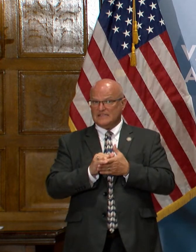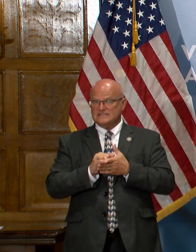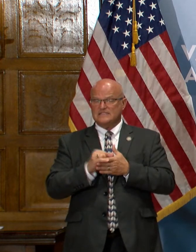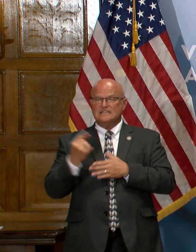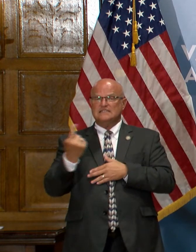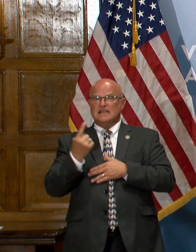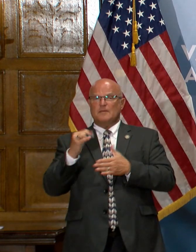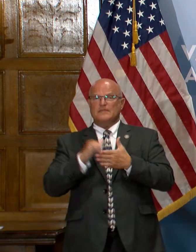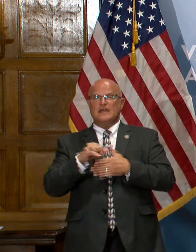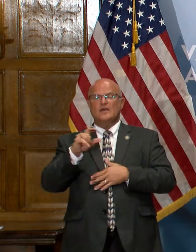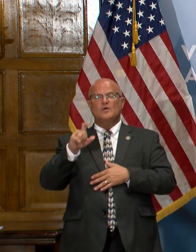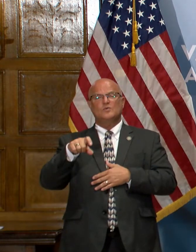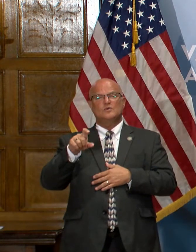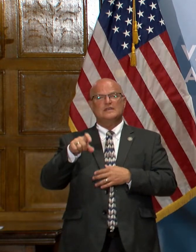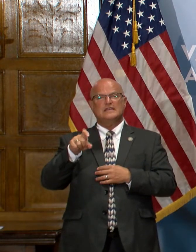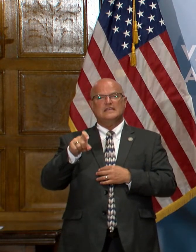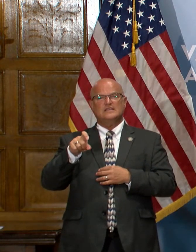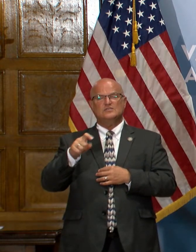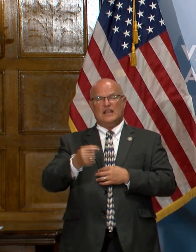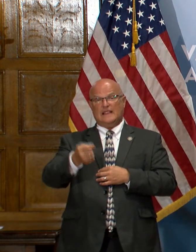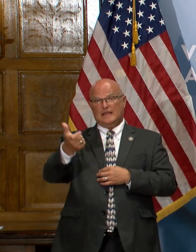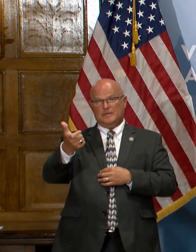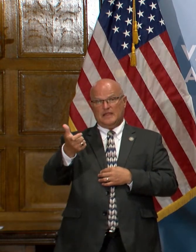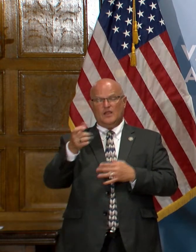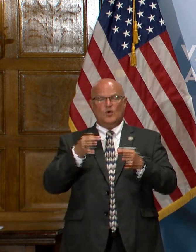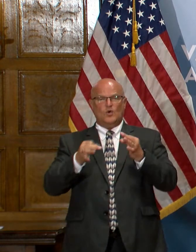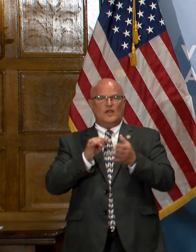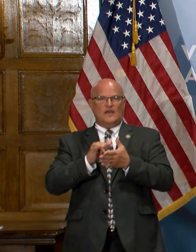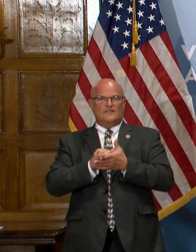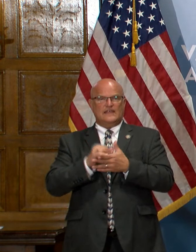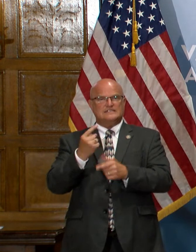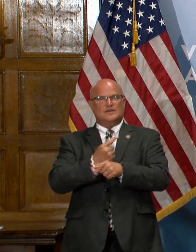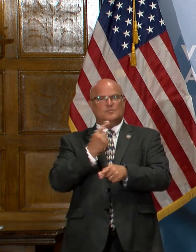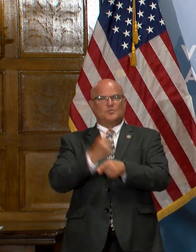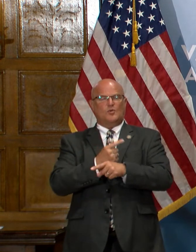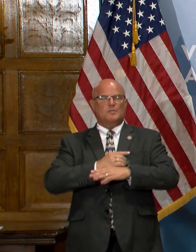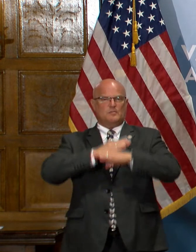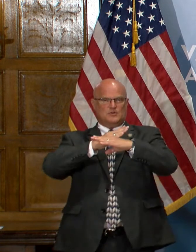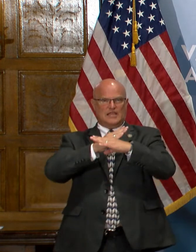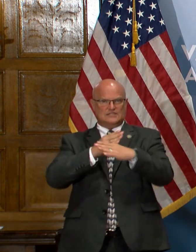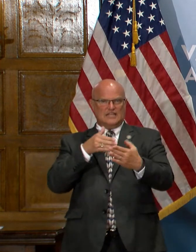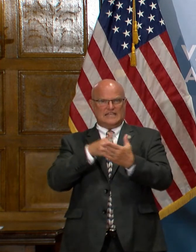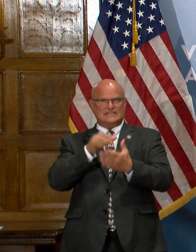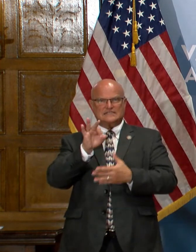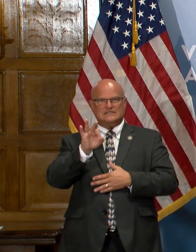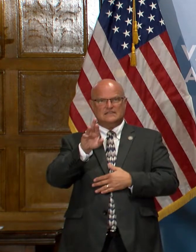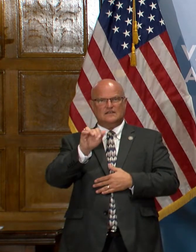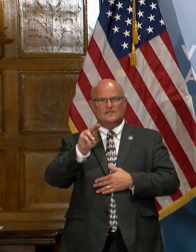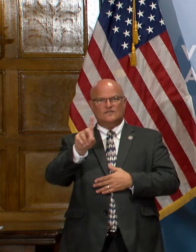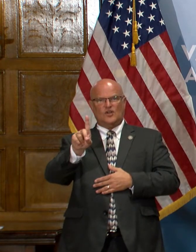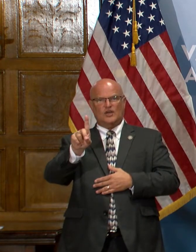hurdle that we should eliminate, or whether that's an appropriate protection against fraud.